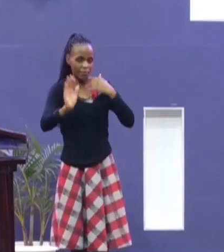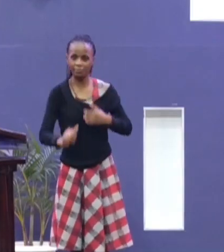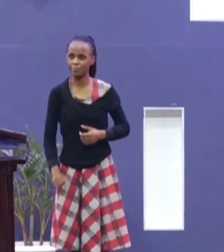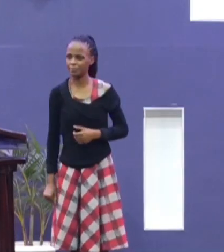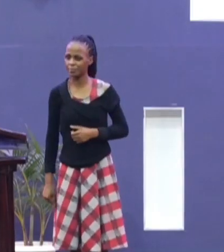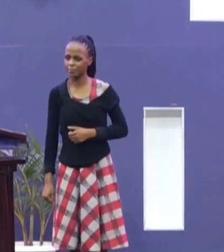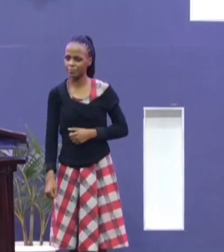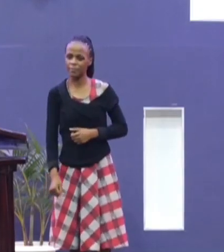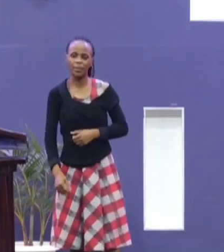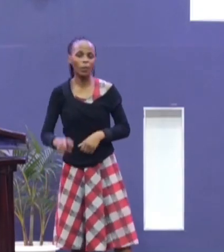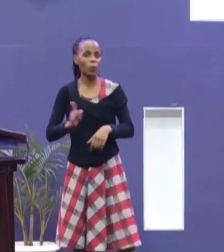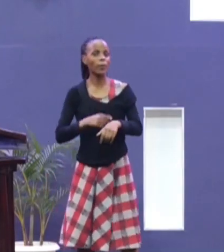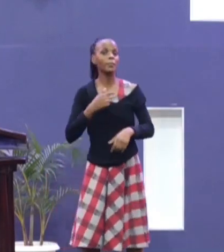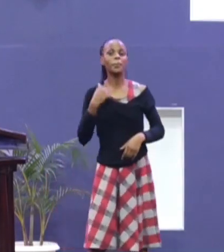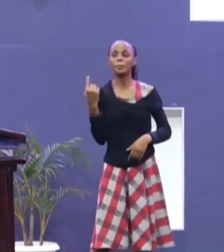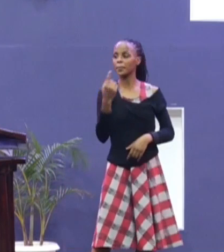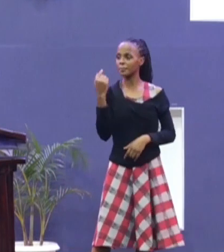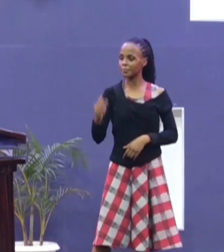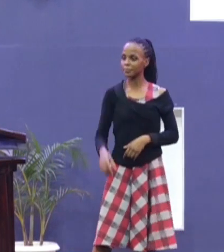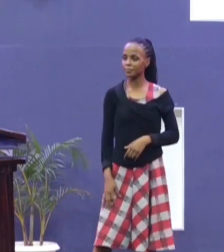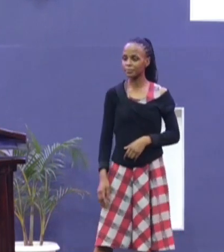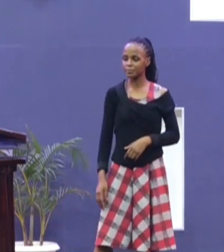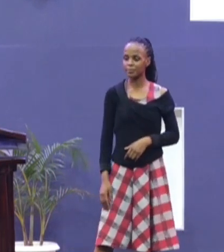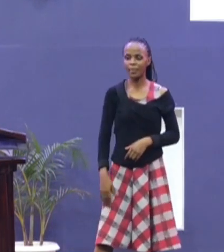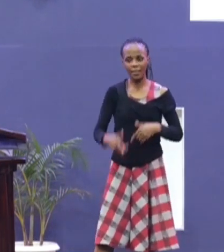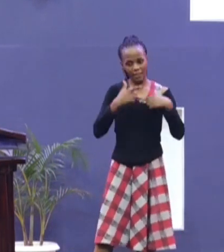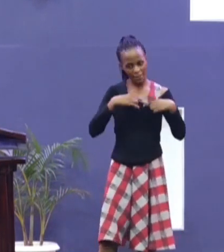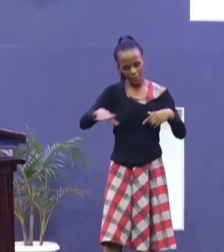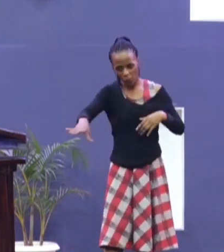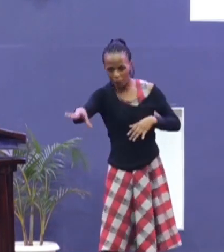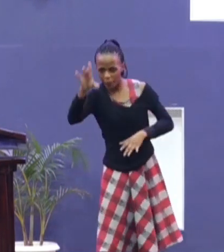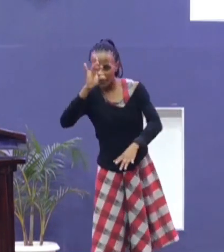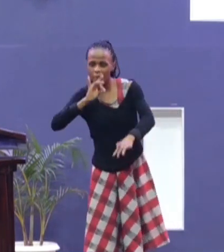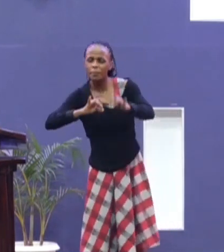when I'm alone. Let me go fetch on others.